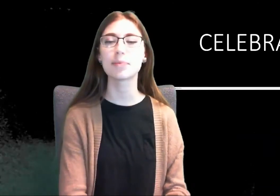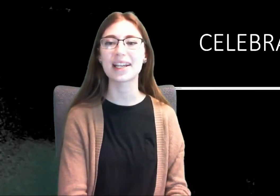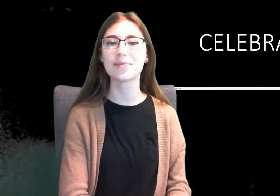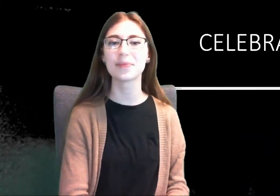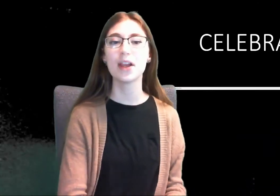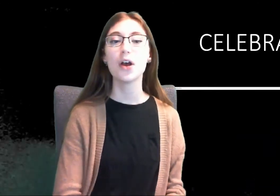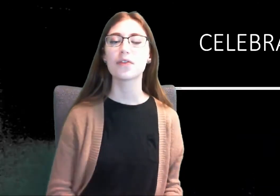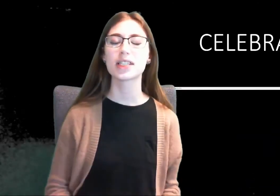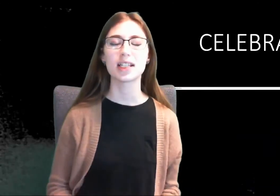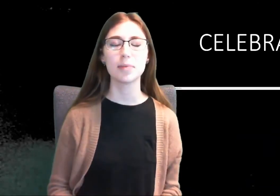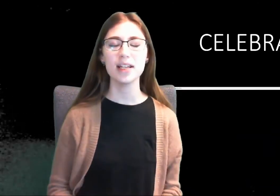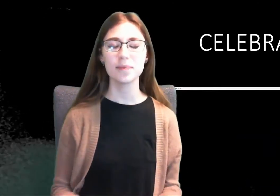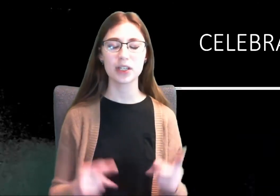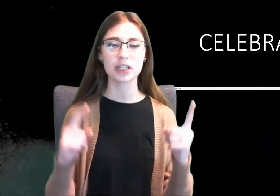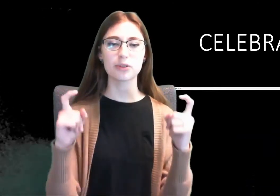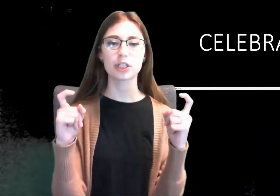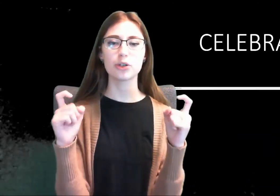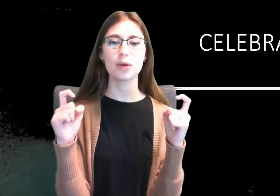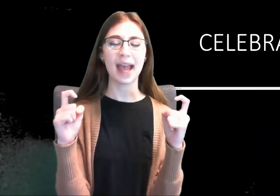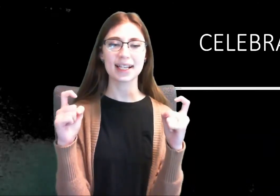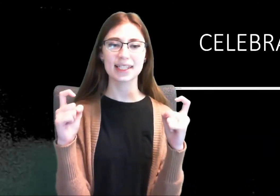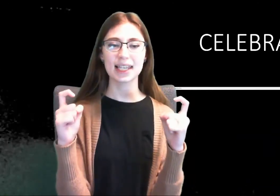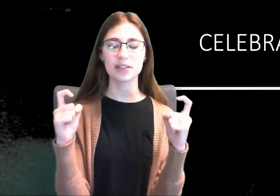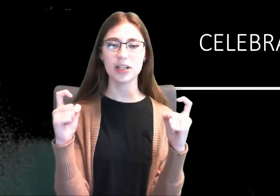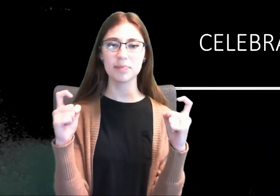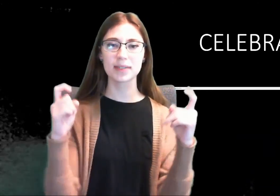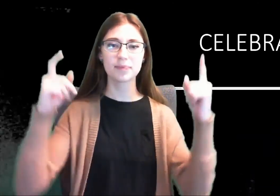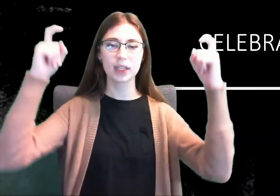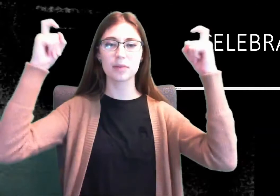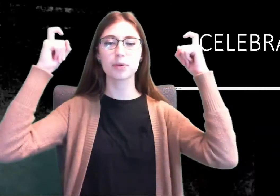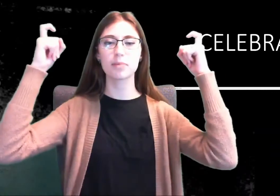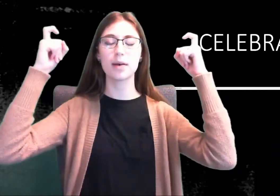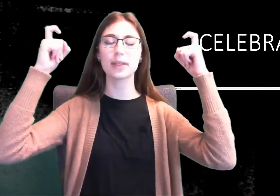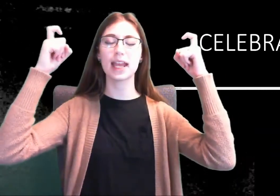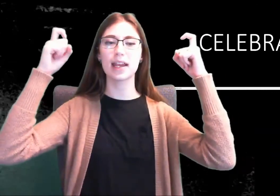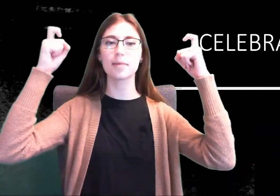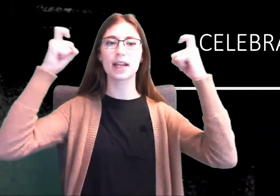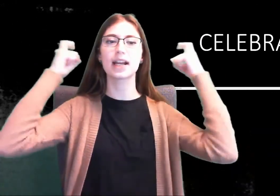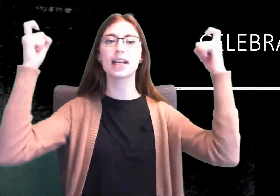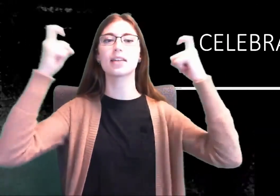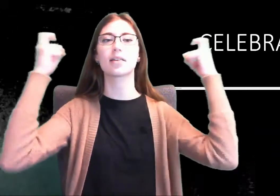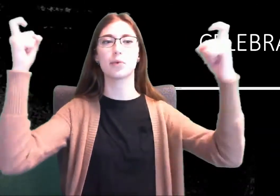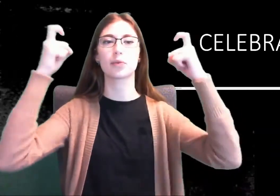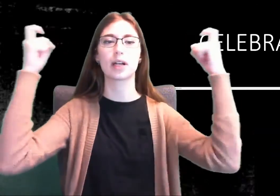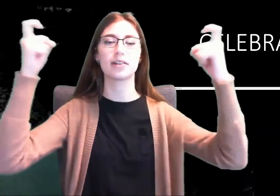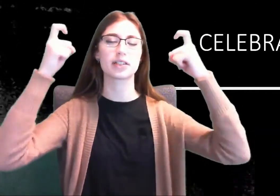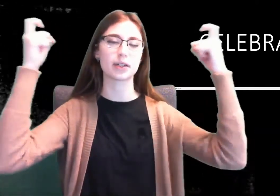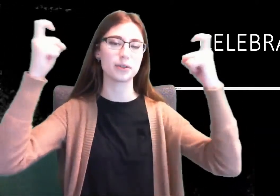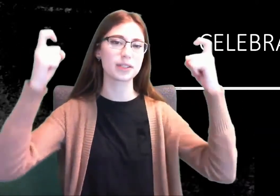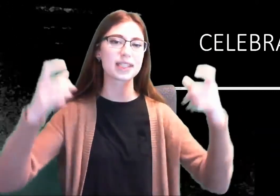Celebrate. For celebrate, you can do 2 X handshakes. You can put them up in the air by your head and move them around in circles.